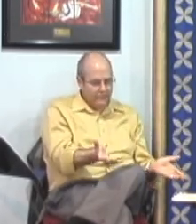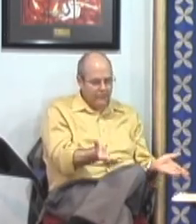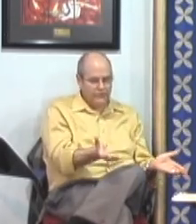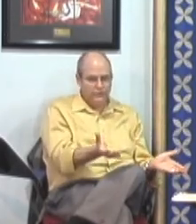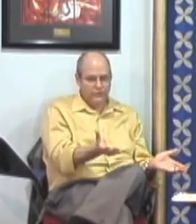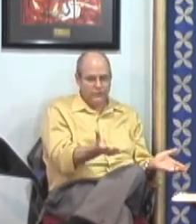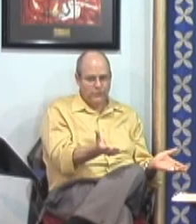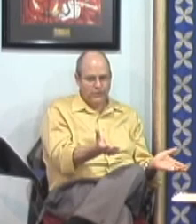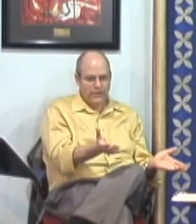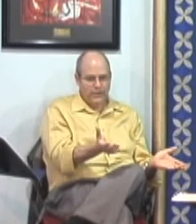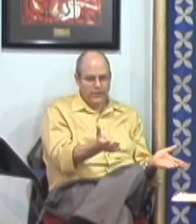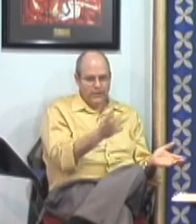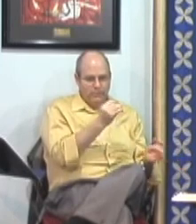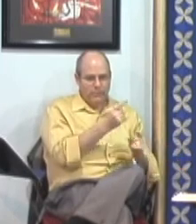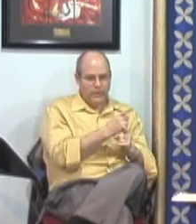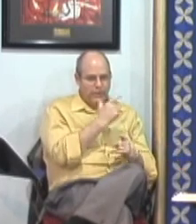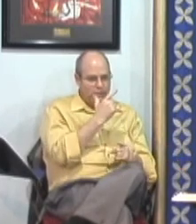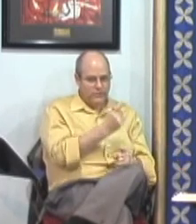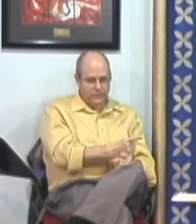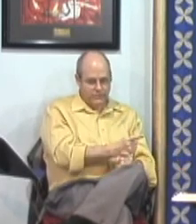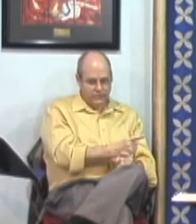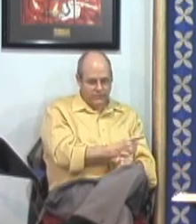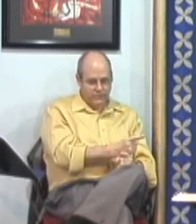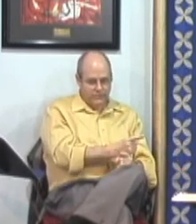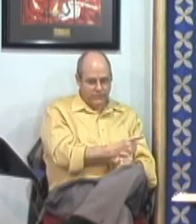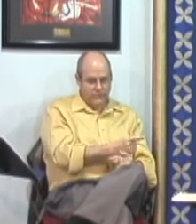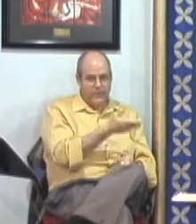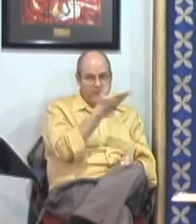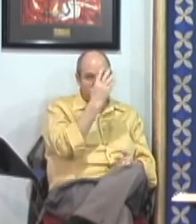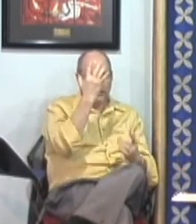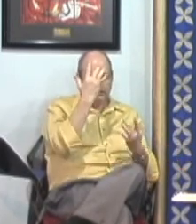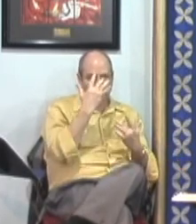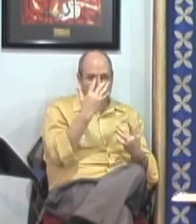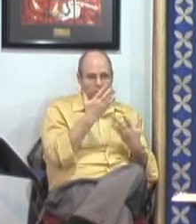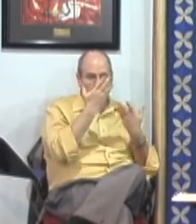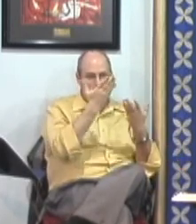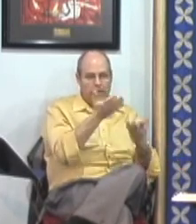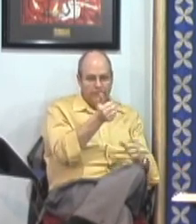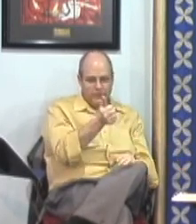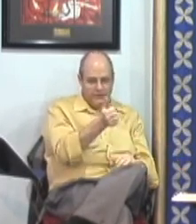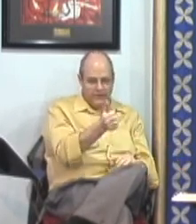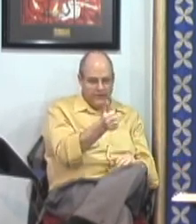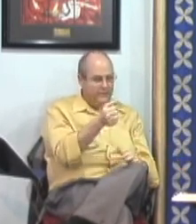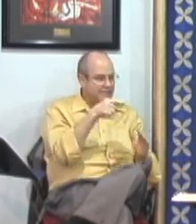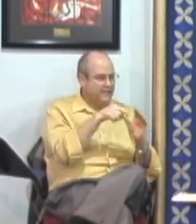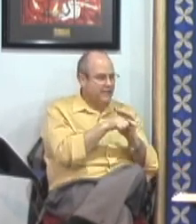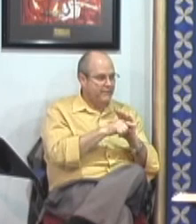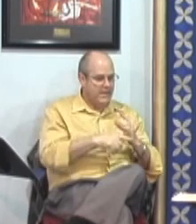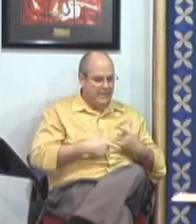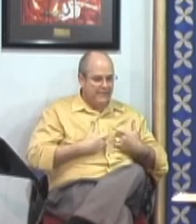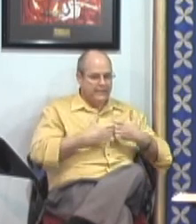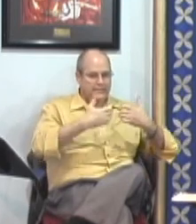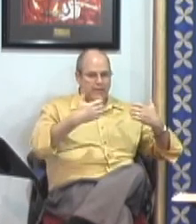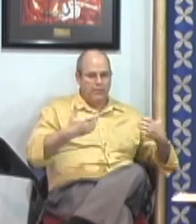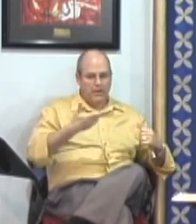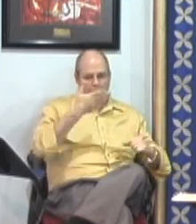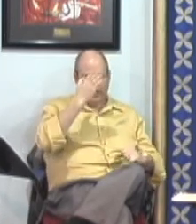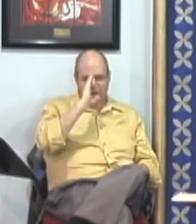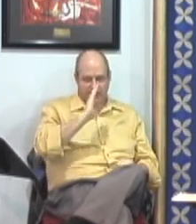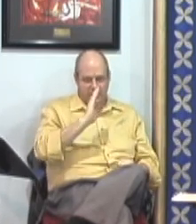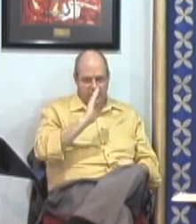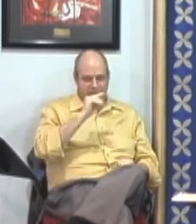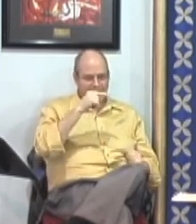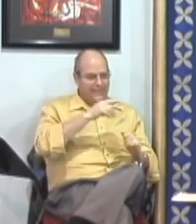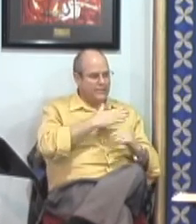therefore, brothers and sisters, in view of God's mercies, to offer yourselves as a sacrifice, living and set apart for God.